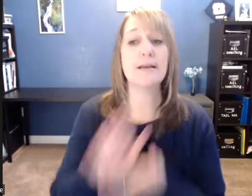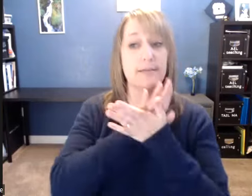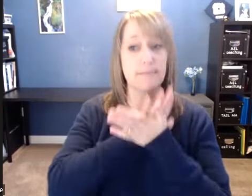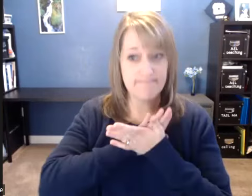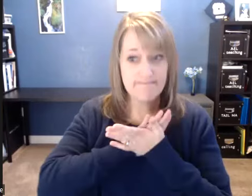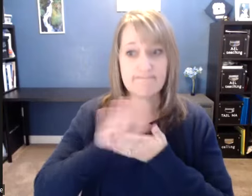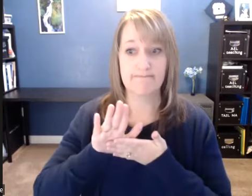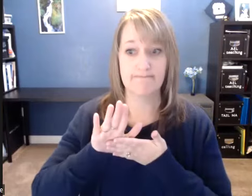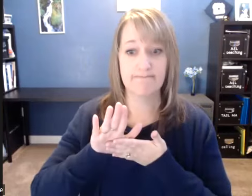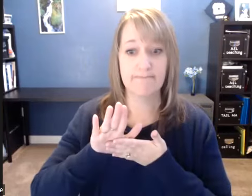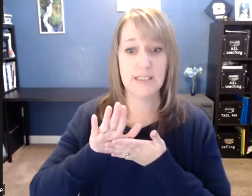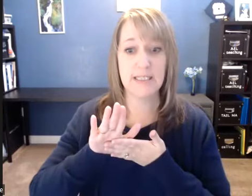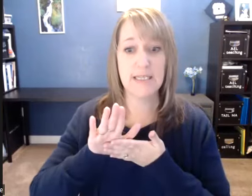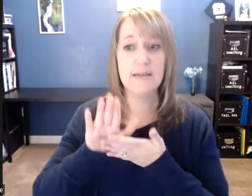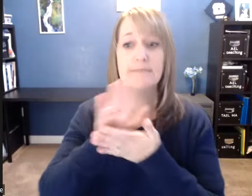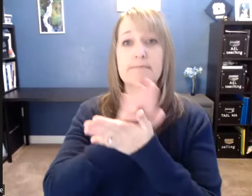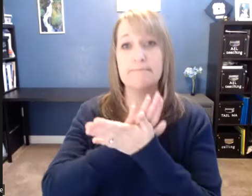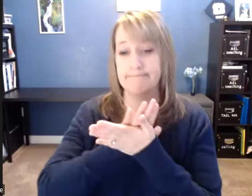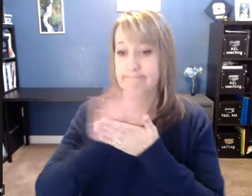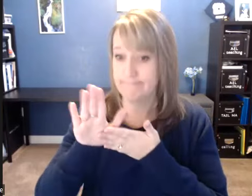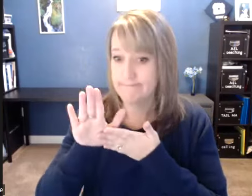is clean,